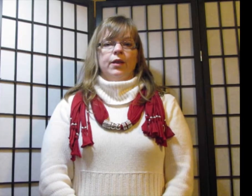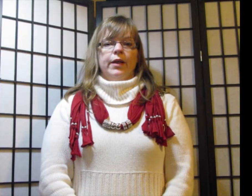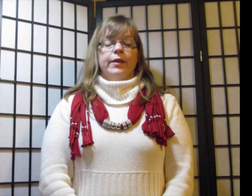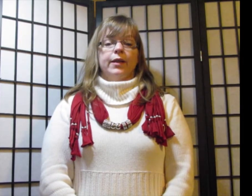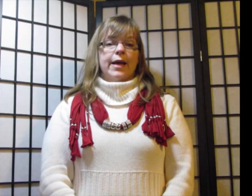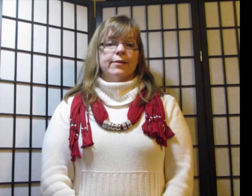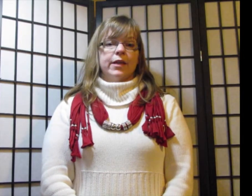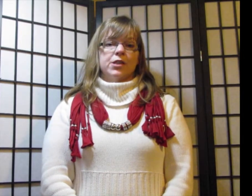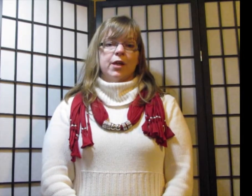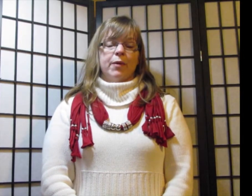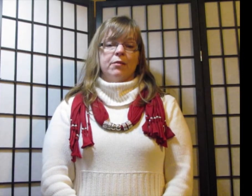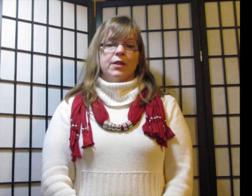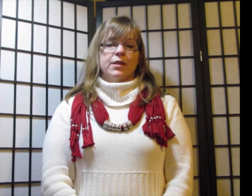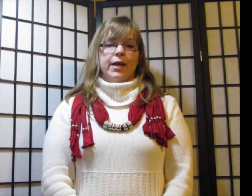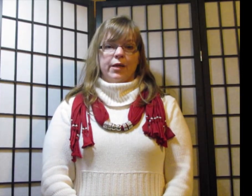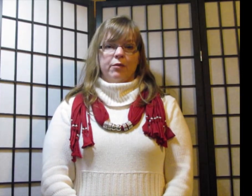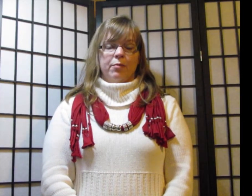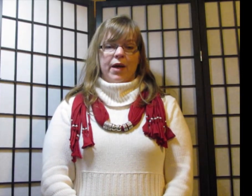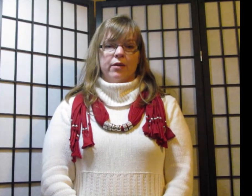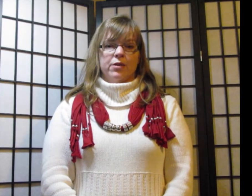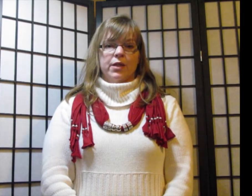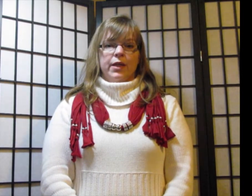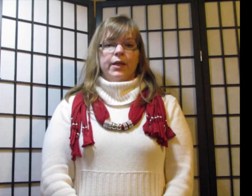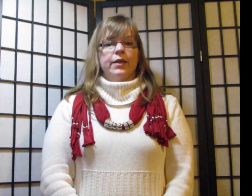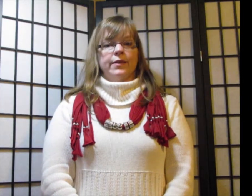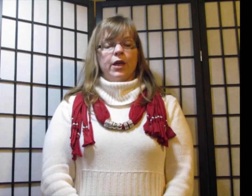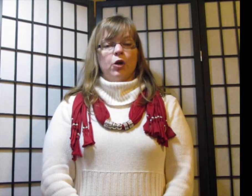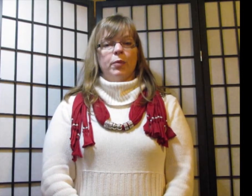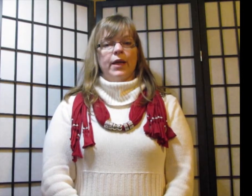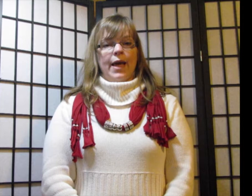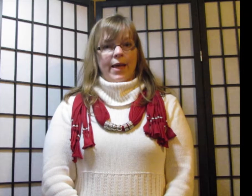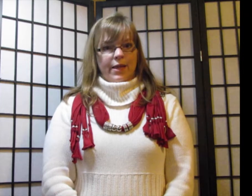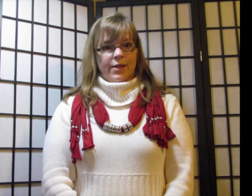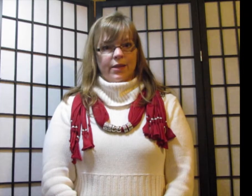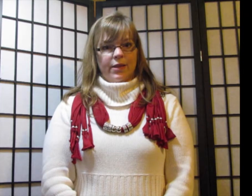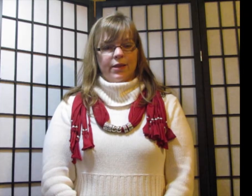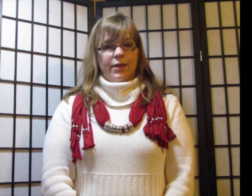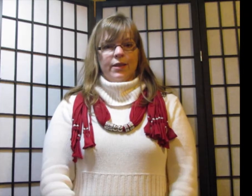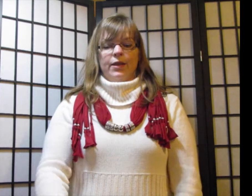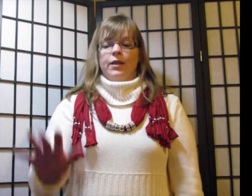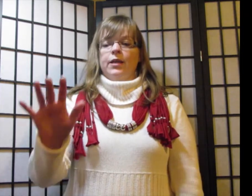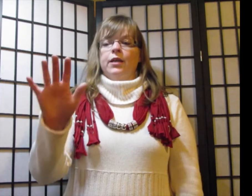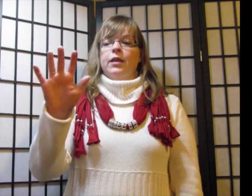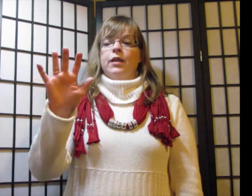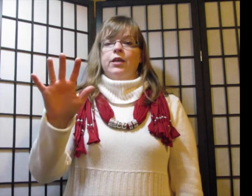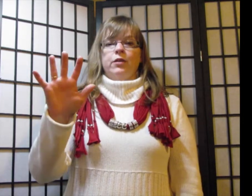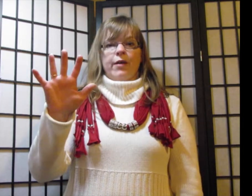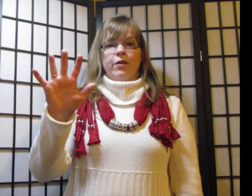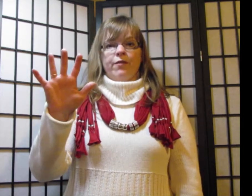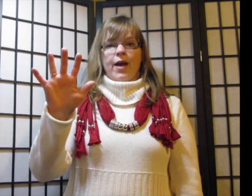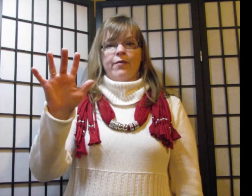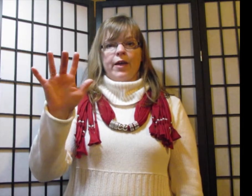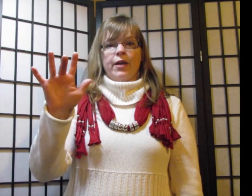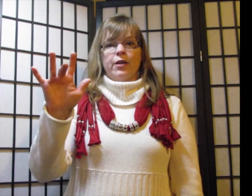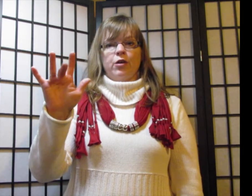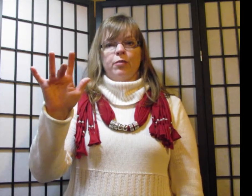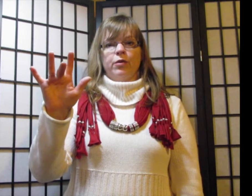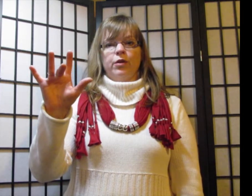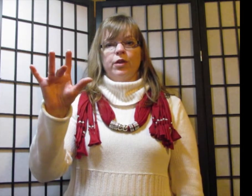The last hand shape I want to tell you about is the open 8. You have your 5 hand and you pull